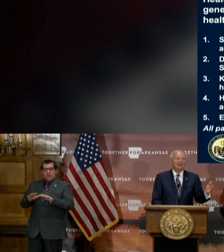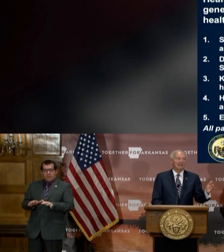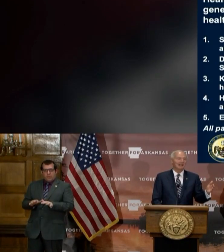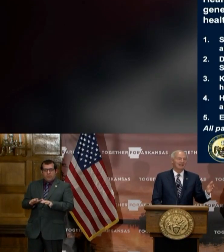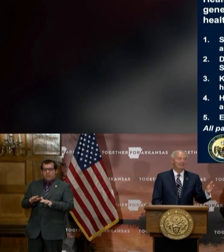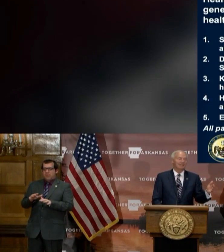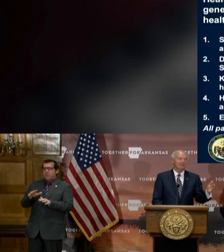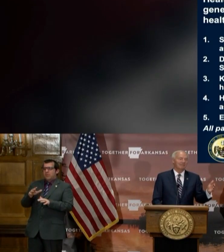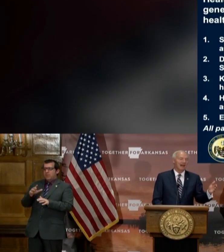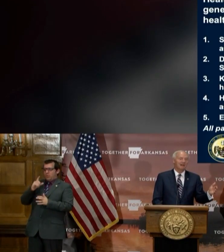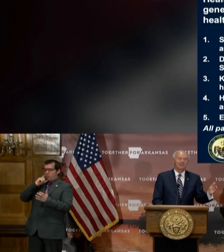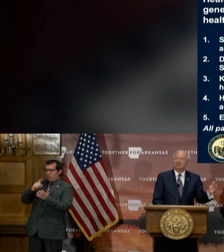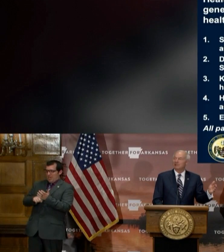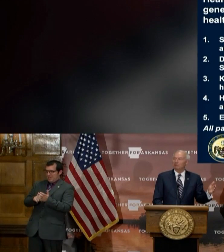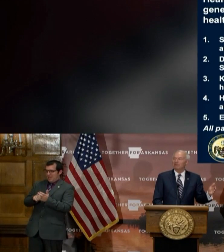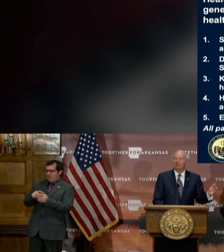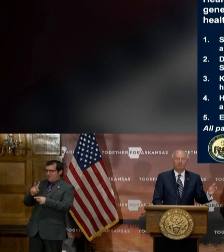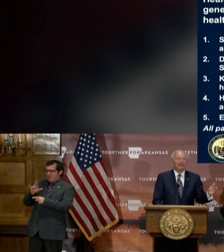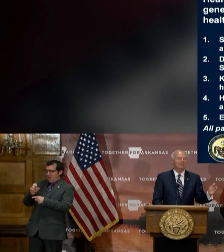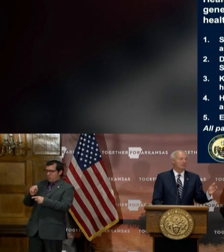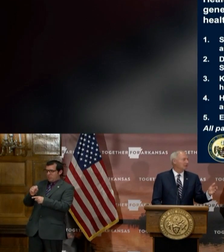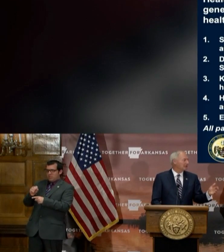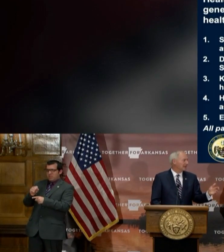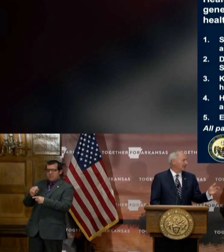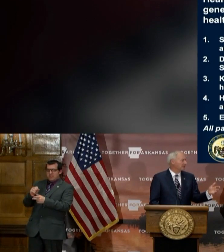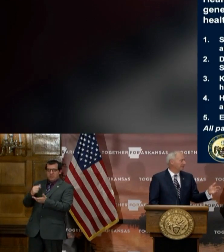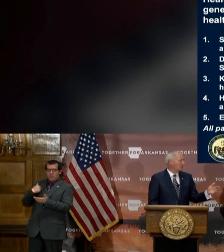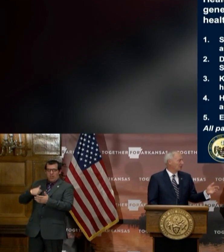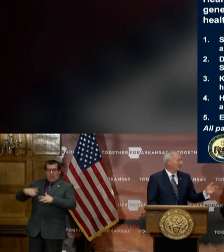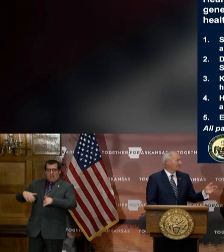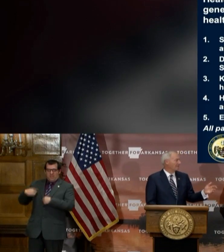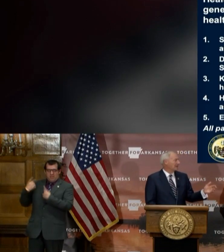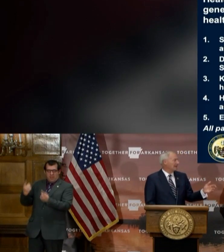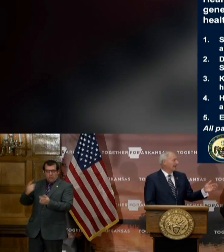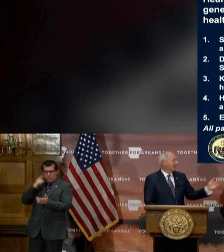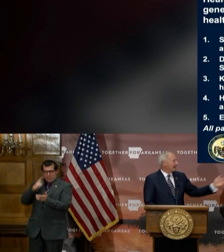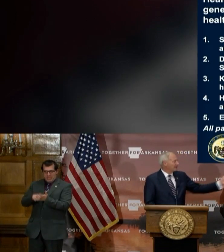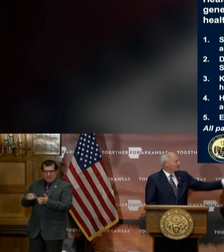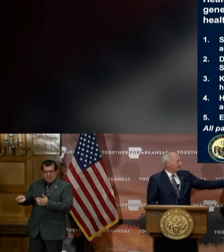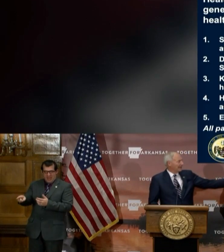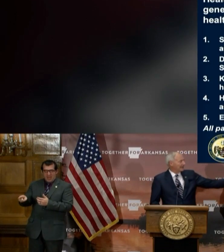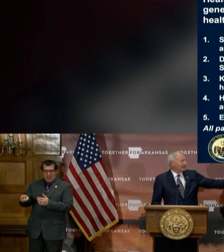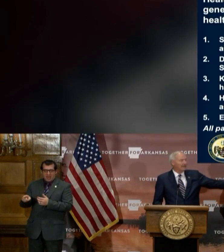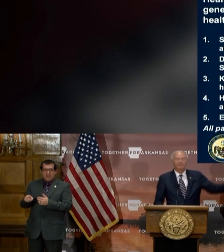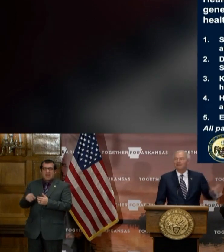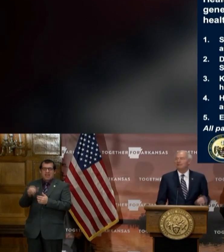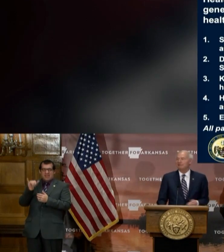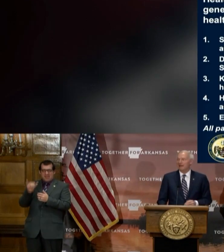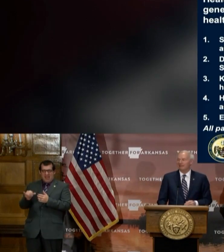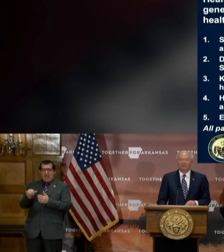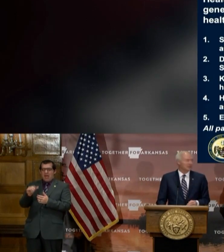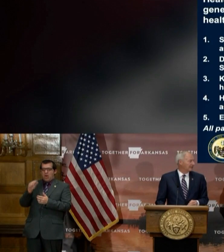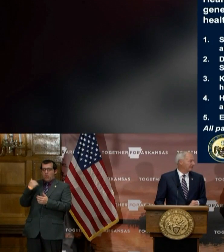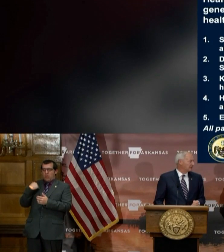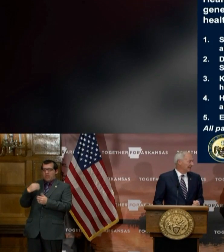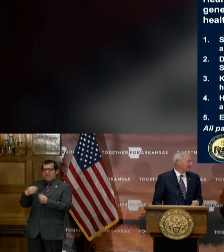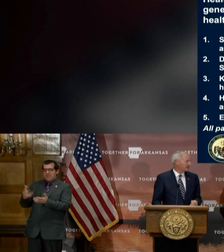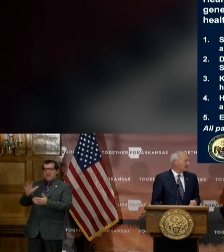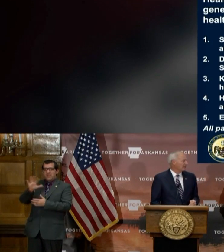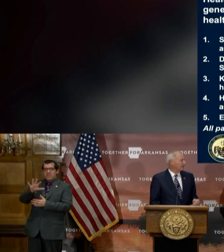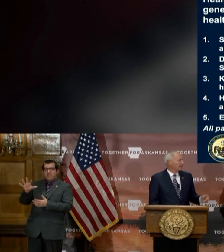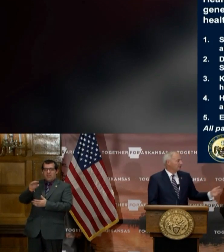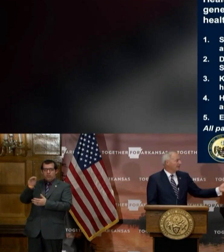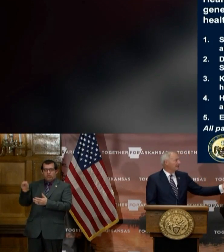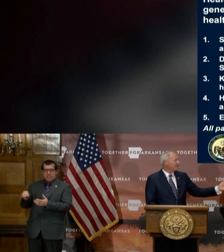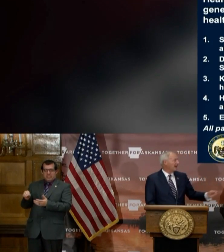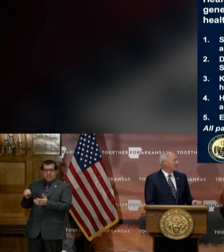identify viruses that we've never been able to detect before. And that is going to be allocated 55% of the